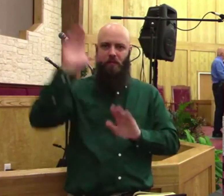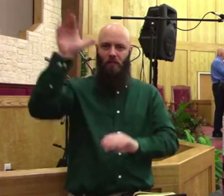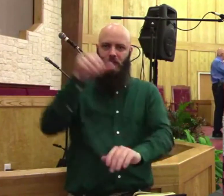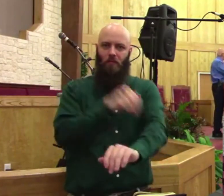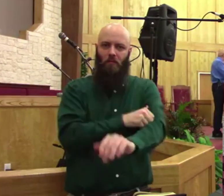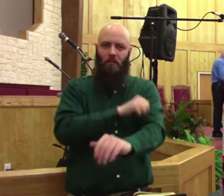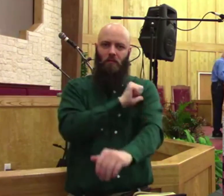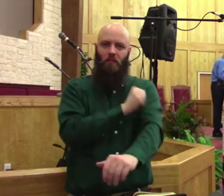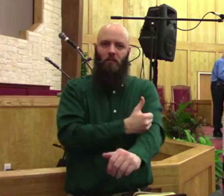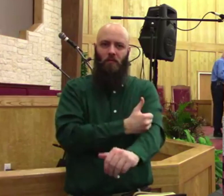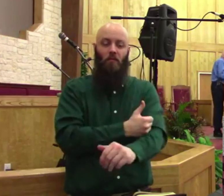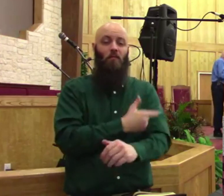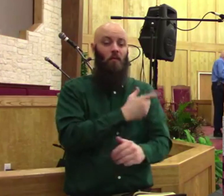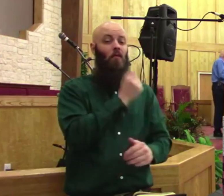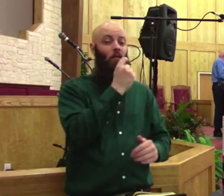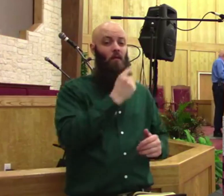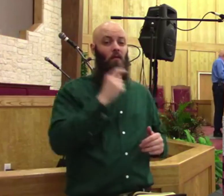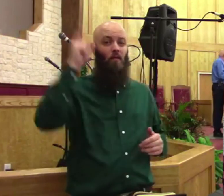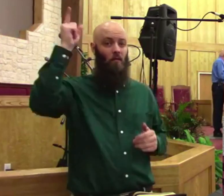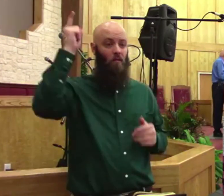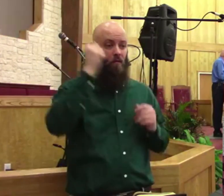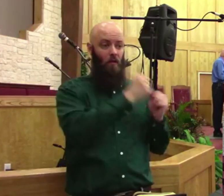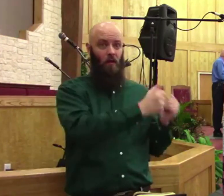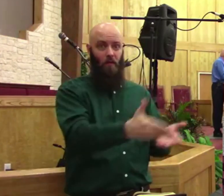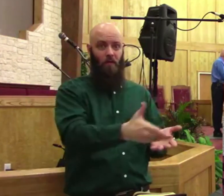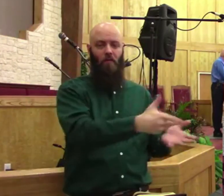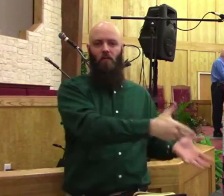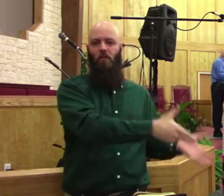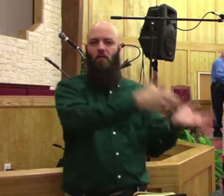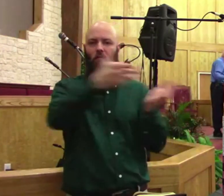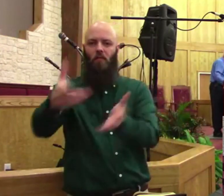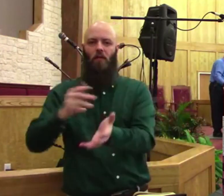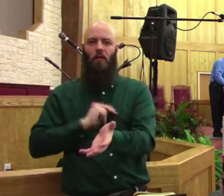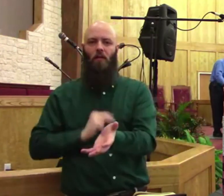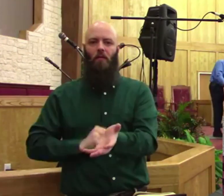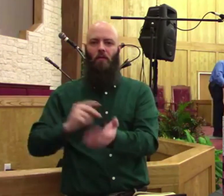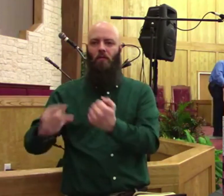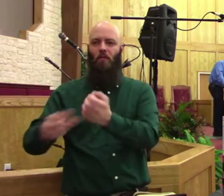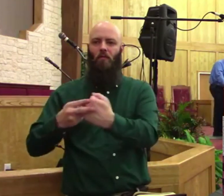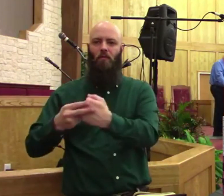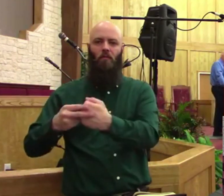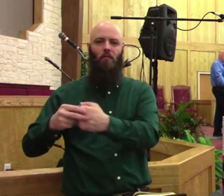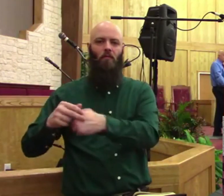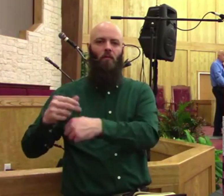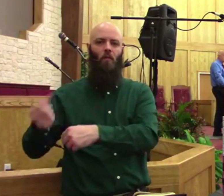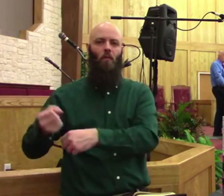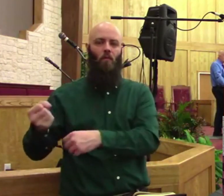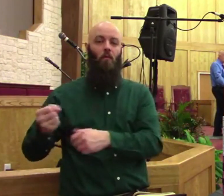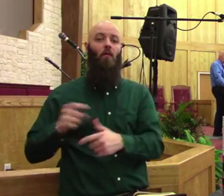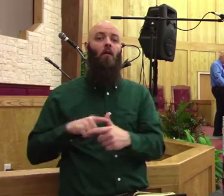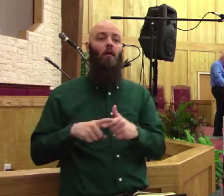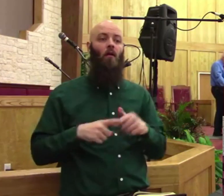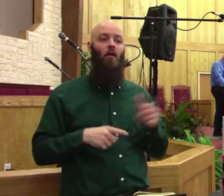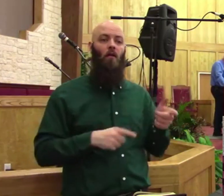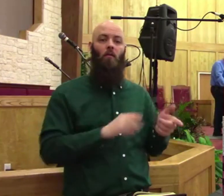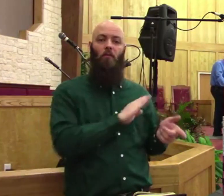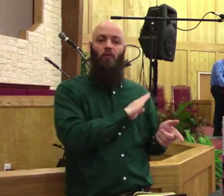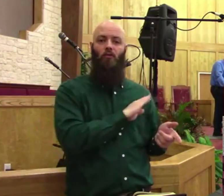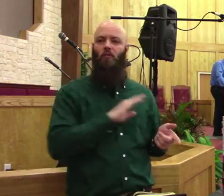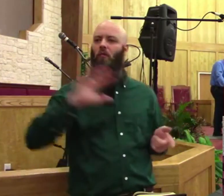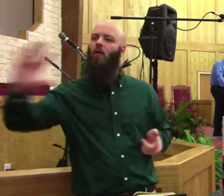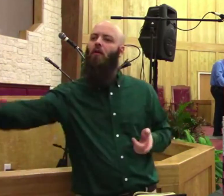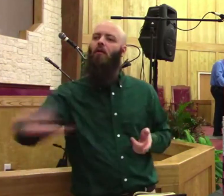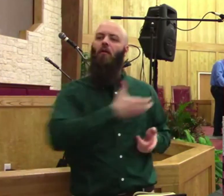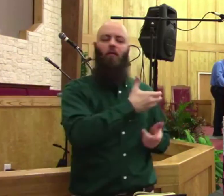locked up in the closet by Nebuchadnezzar. Belshazzar has brought them out, and now they're drinking wine and